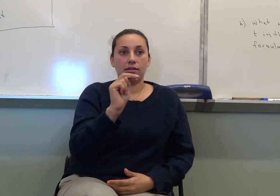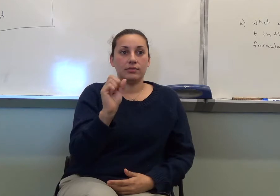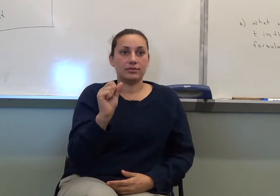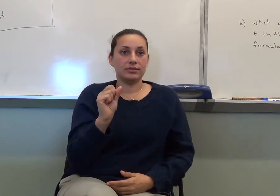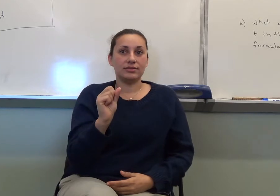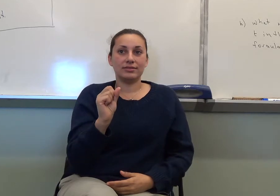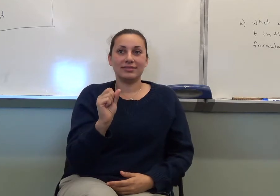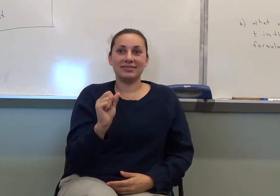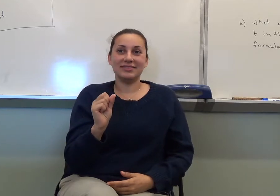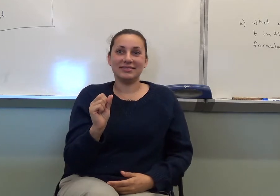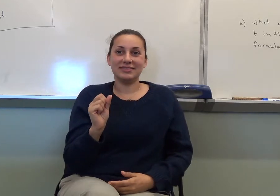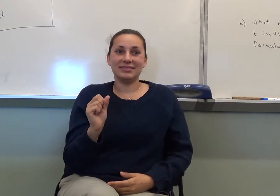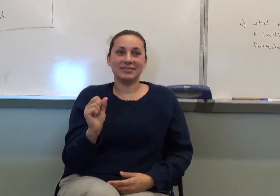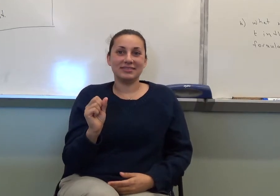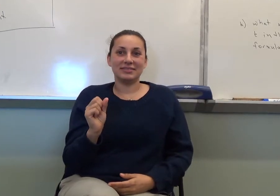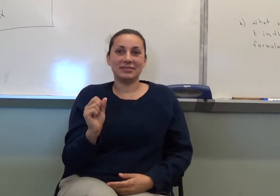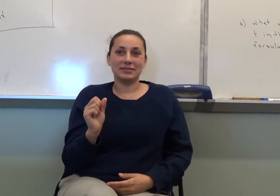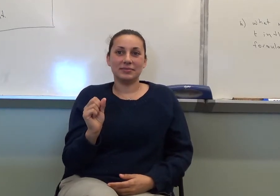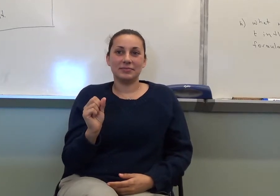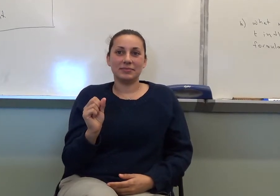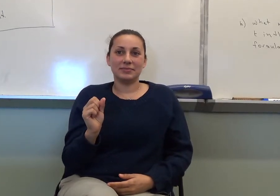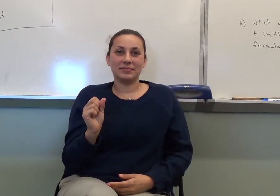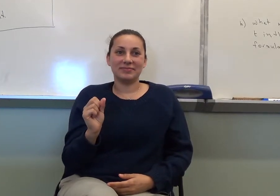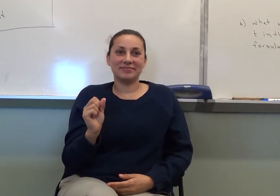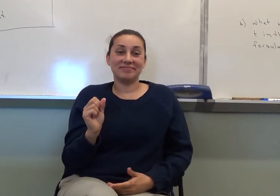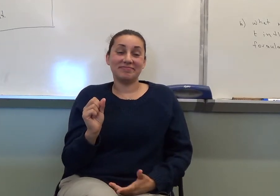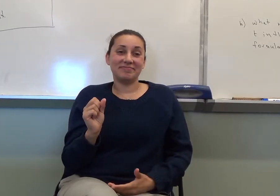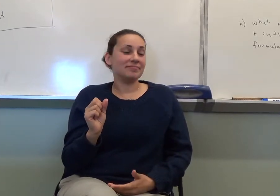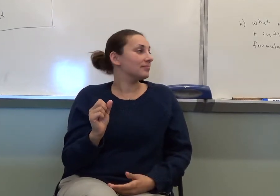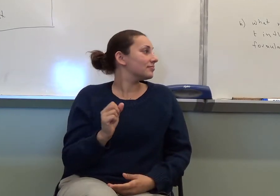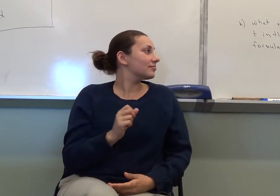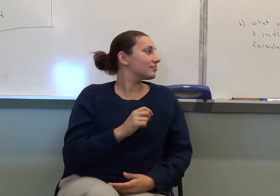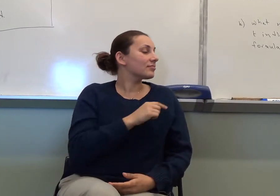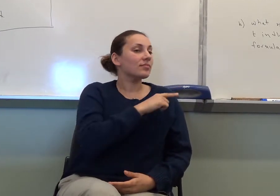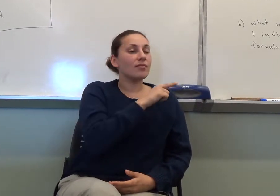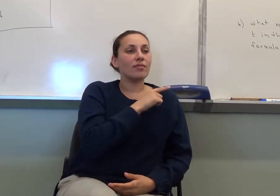will give us, this will be the percent